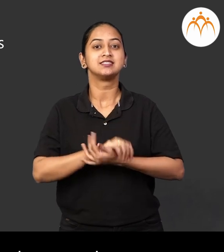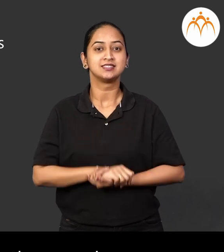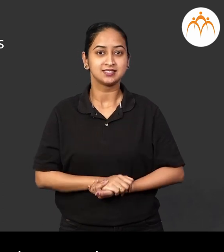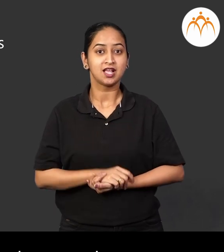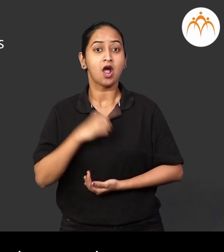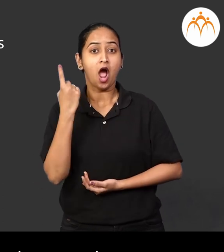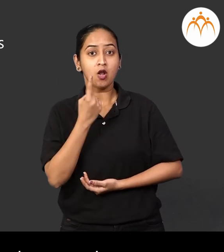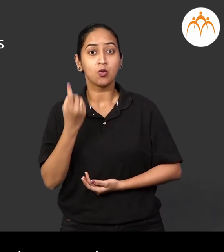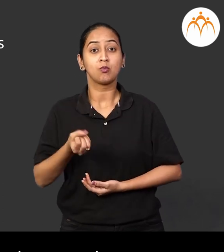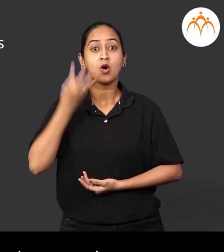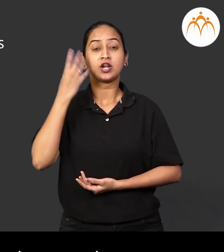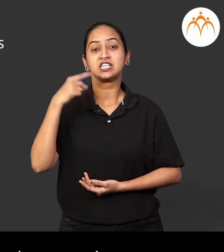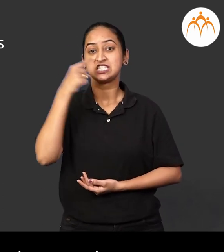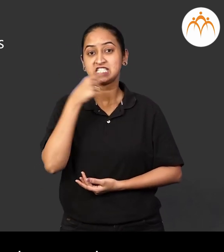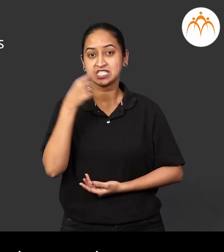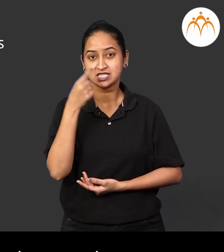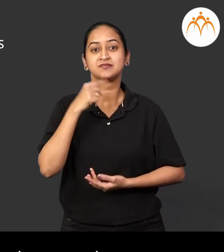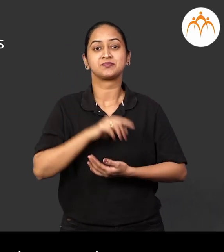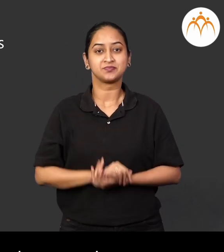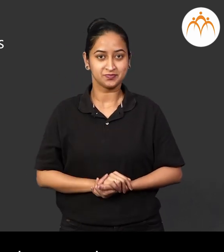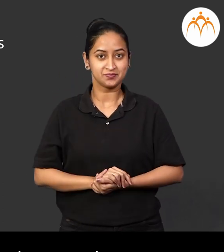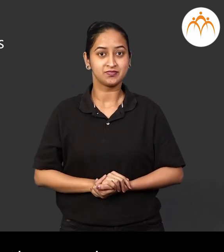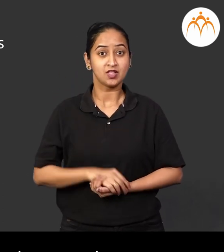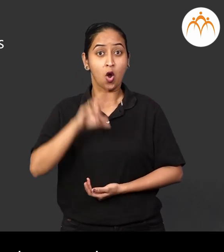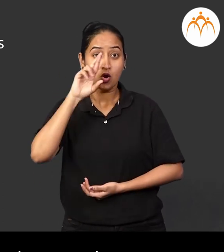We should take a bath every day.